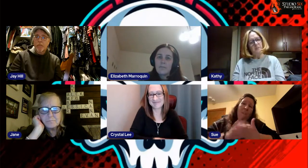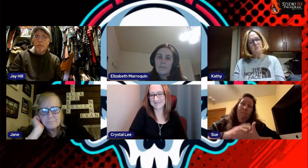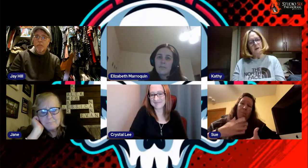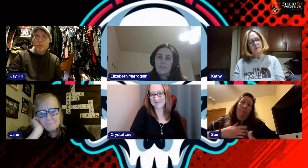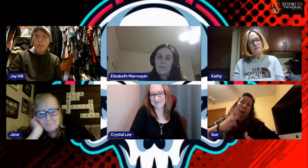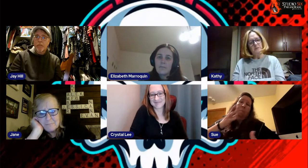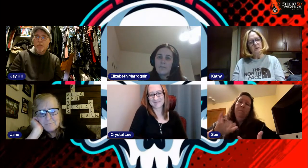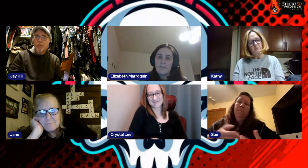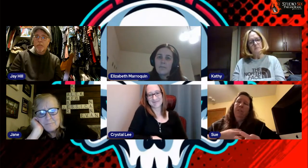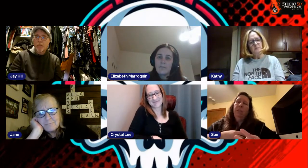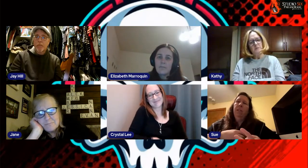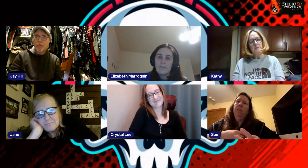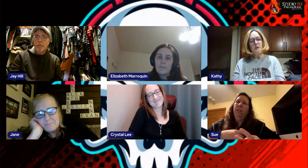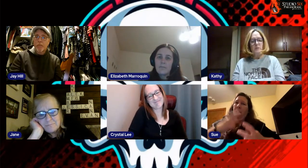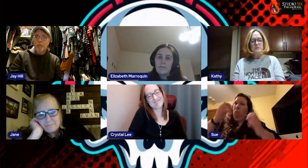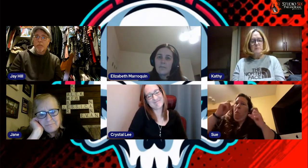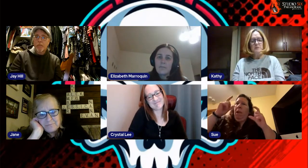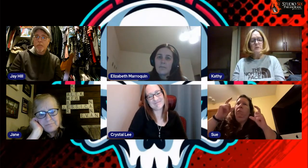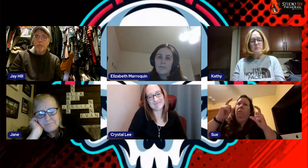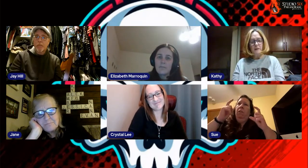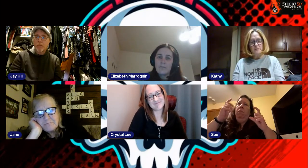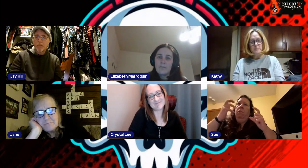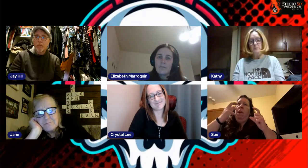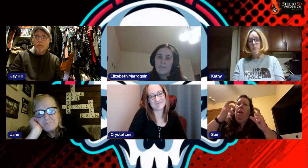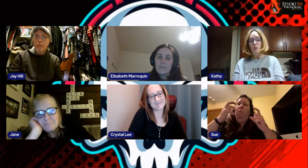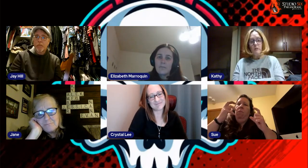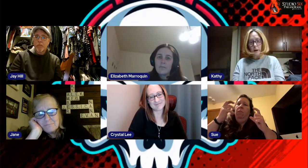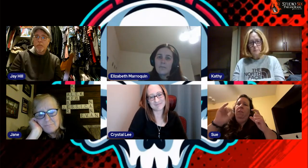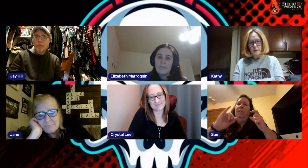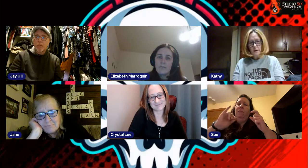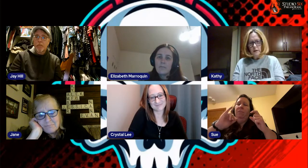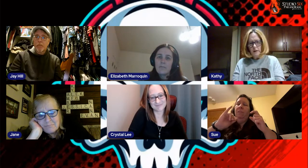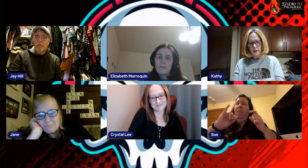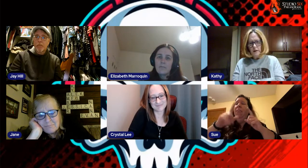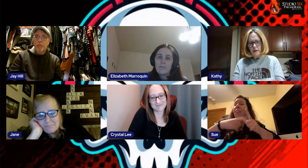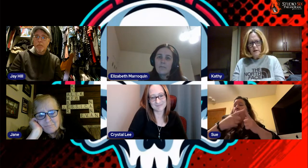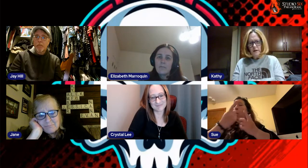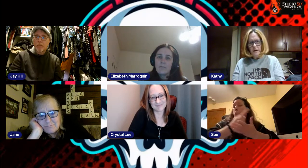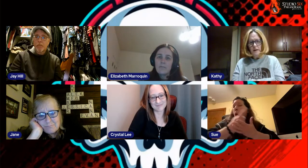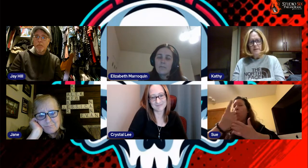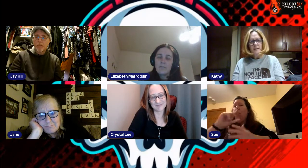your mother's married to you. So he married to me. She woke up.